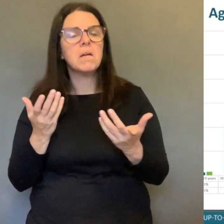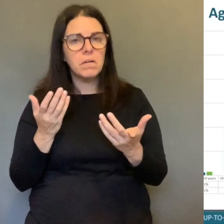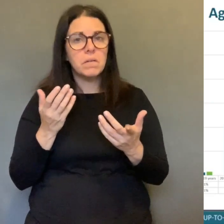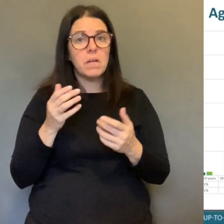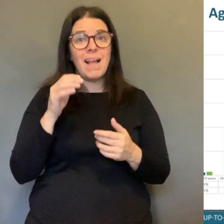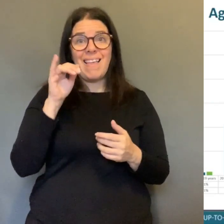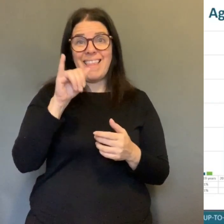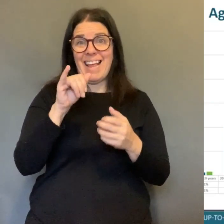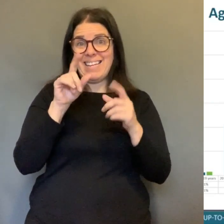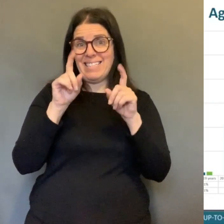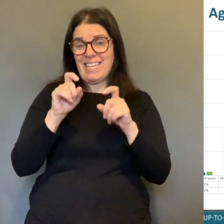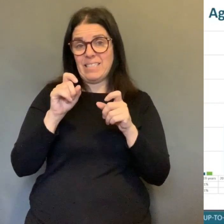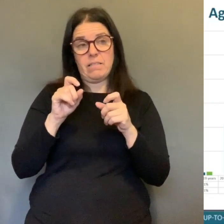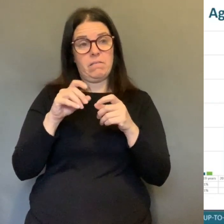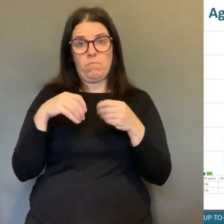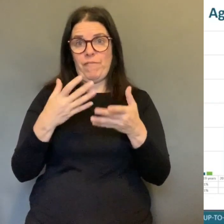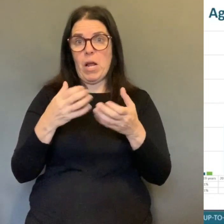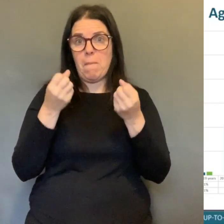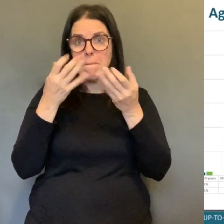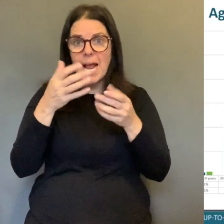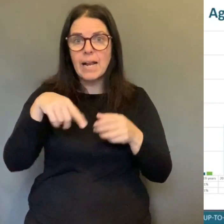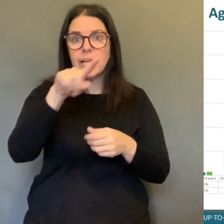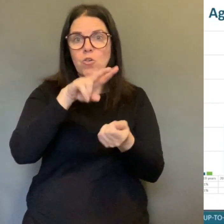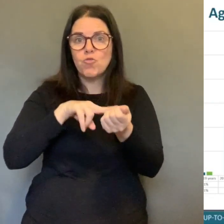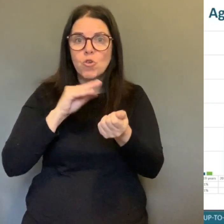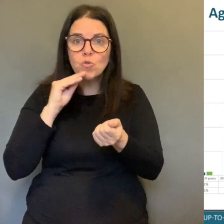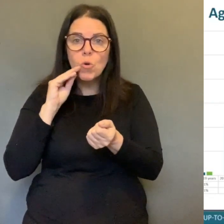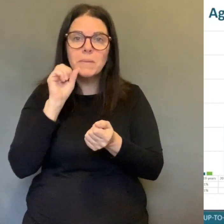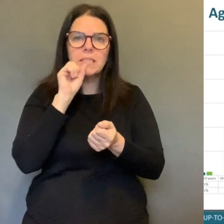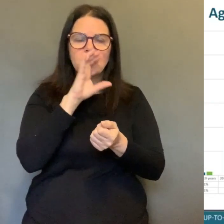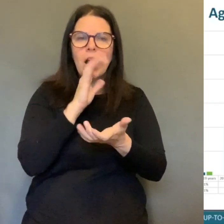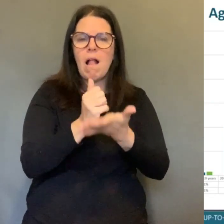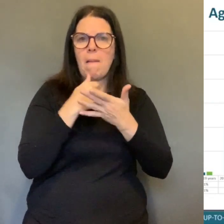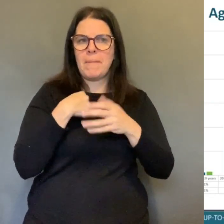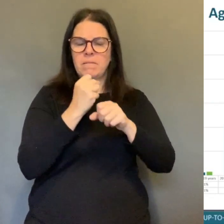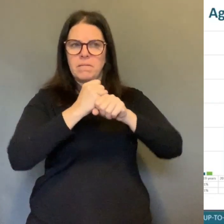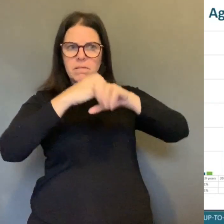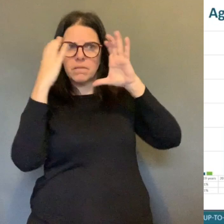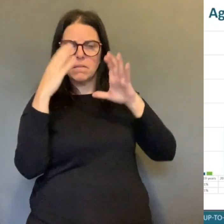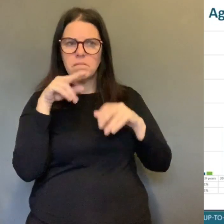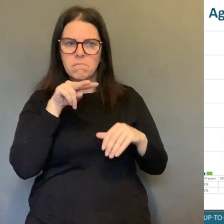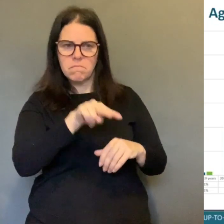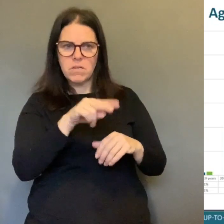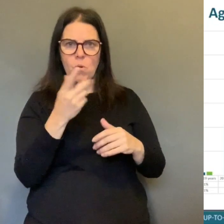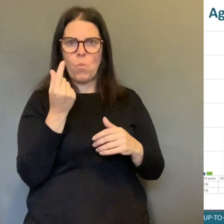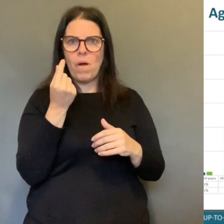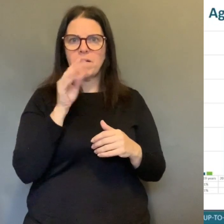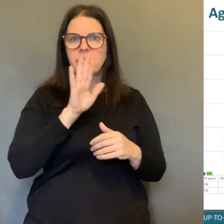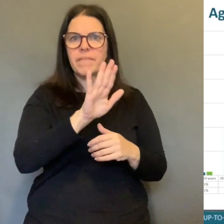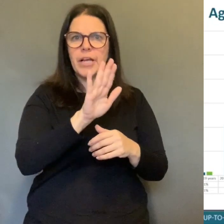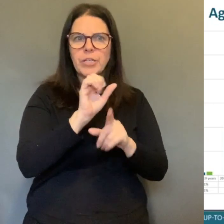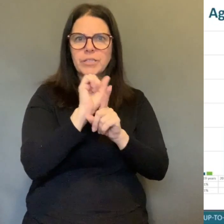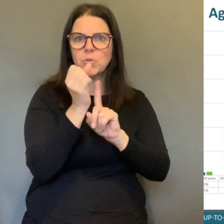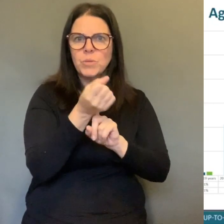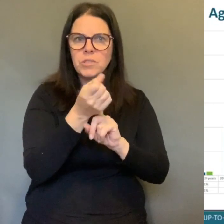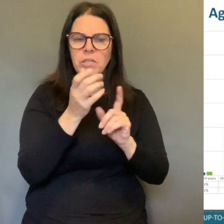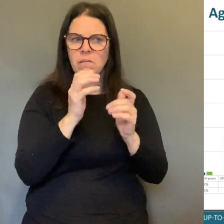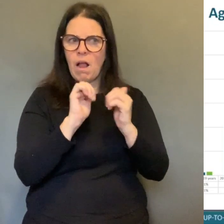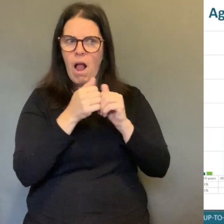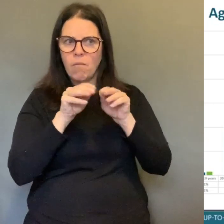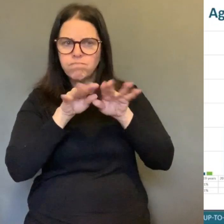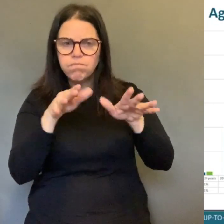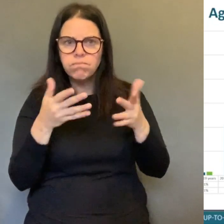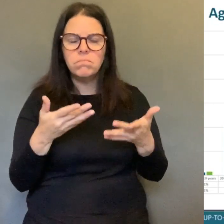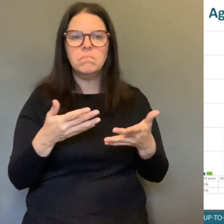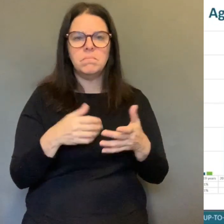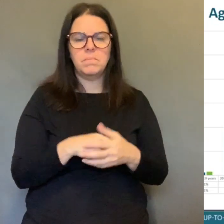We often use our data to give us age and gender distribution. The purpose of creating this graph is to show if there's any gender difference in getting infected.